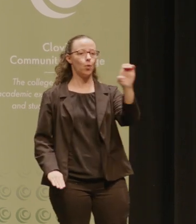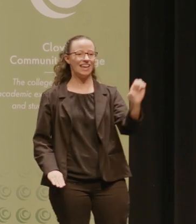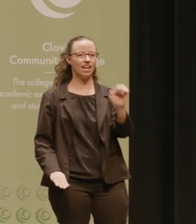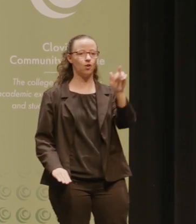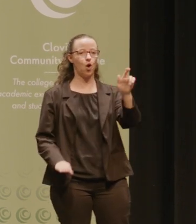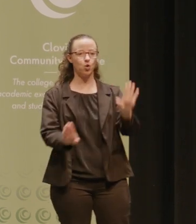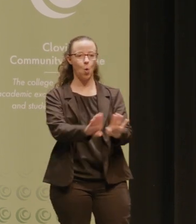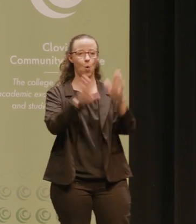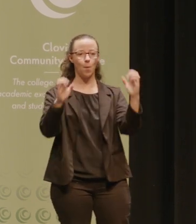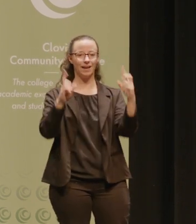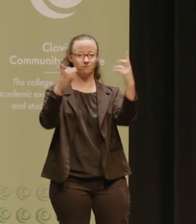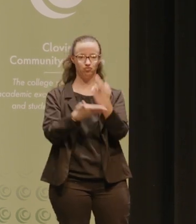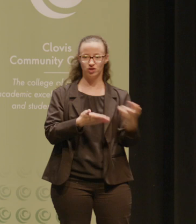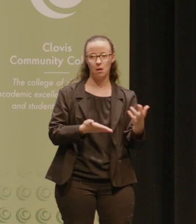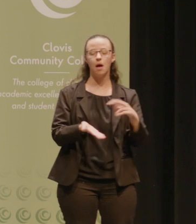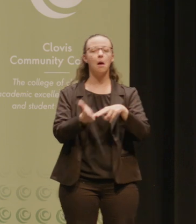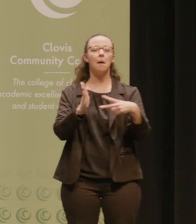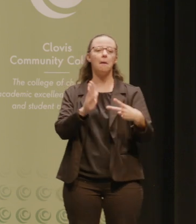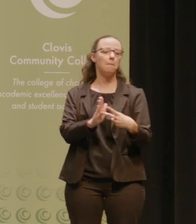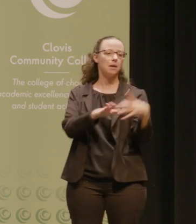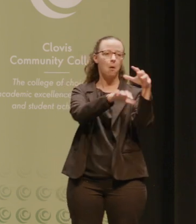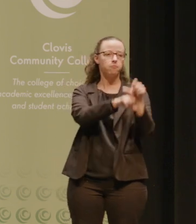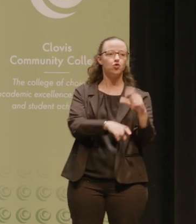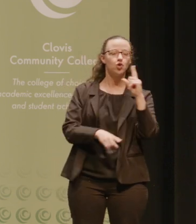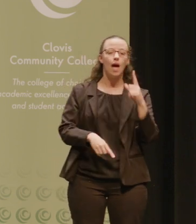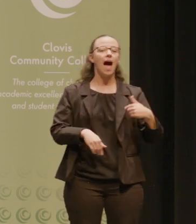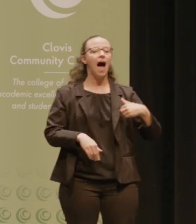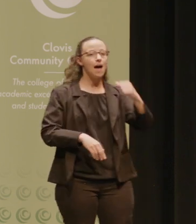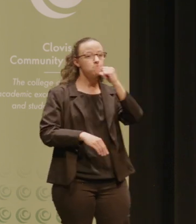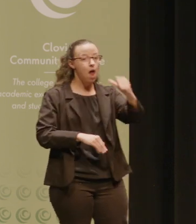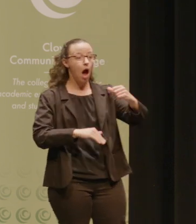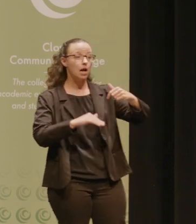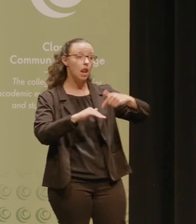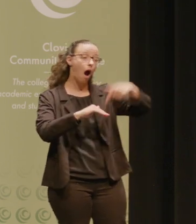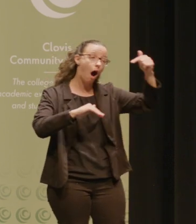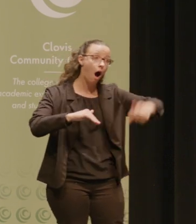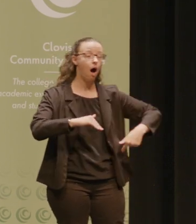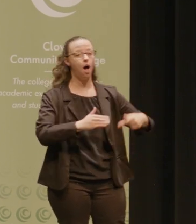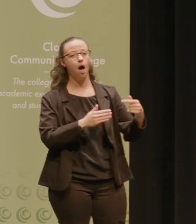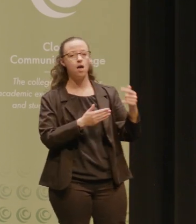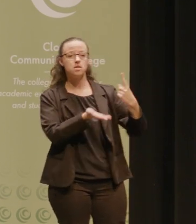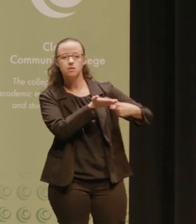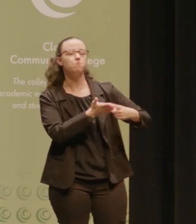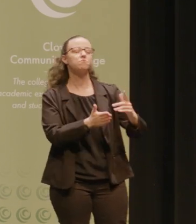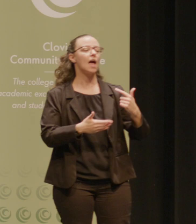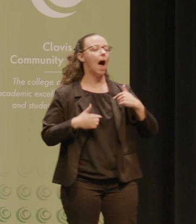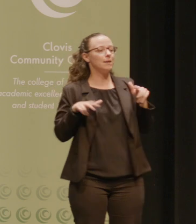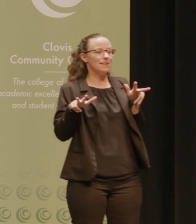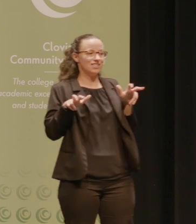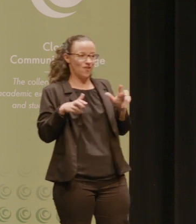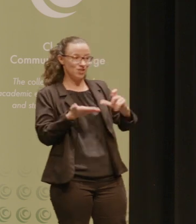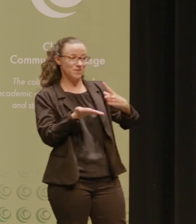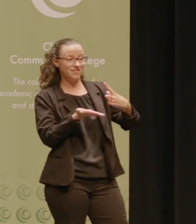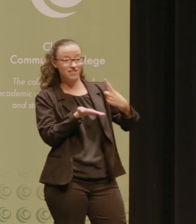this shouldn't be old news to you, and don't worry, I'm not going to talk about it from that context. I'm going to get a little bit selfish, and I'm going to talk about teaching a